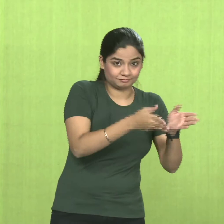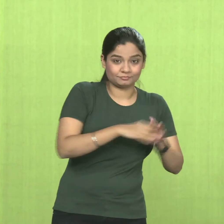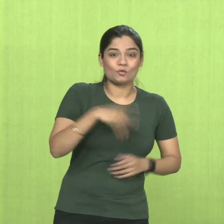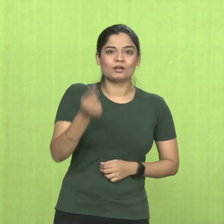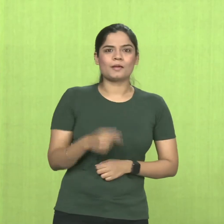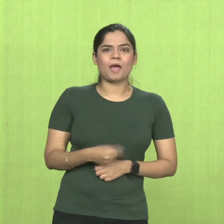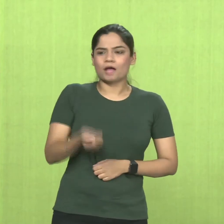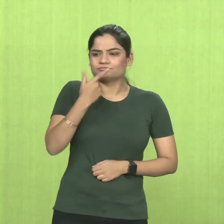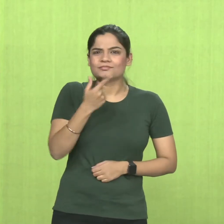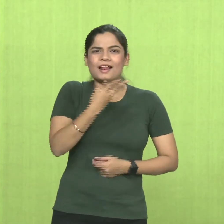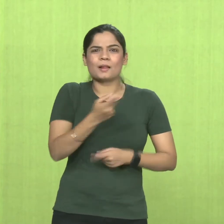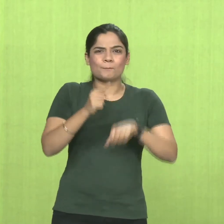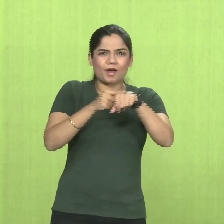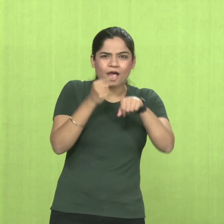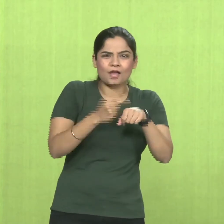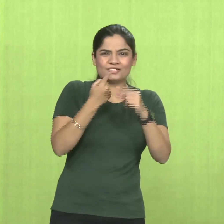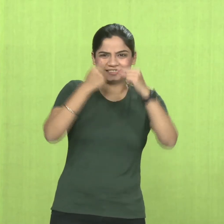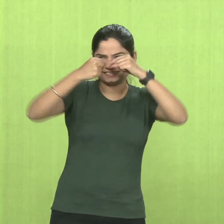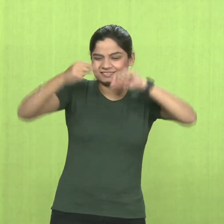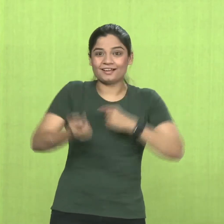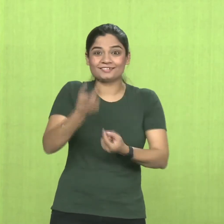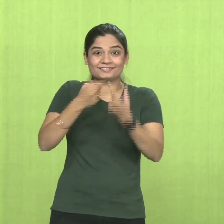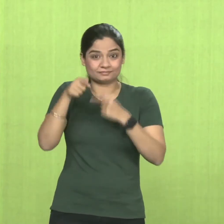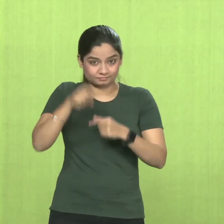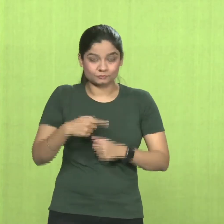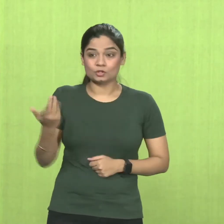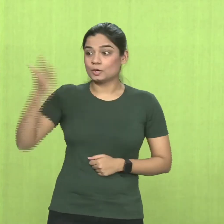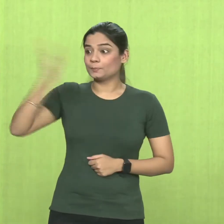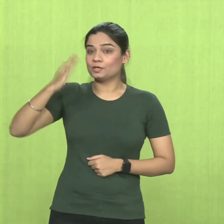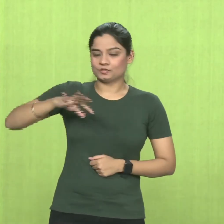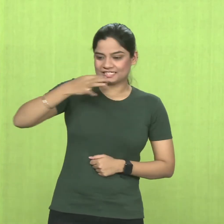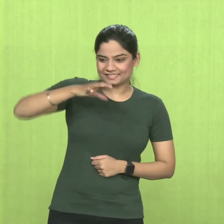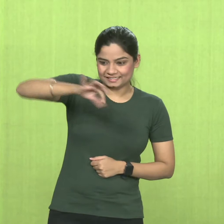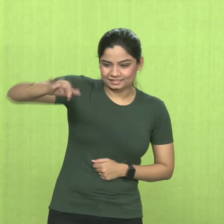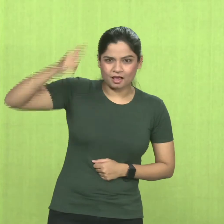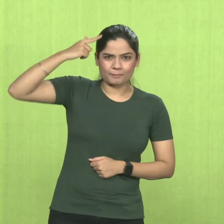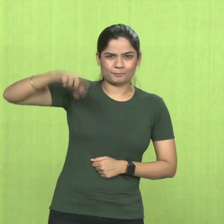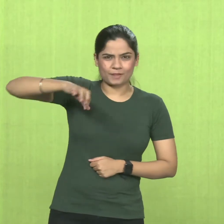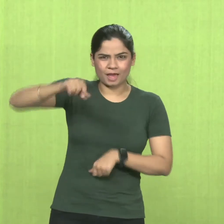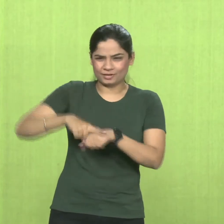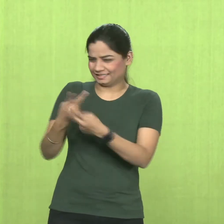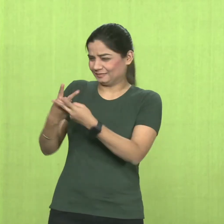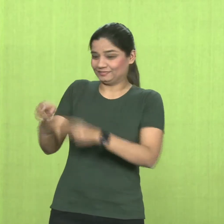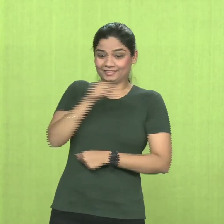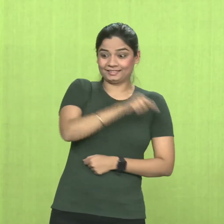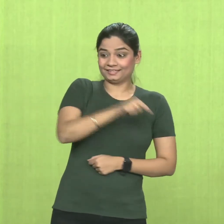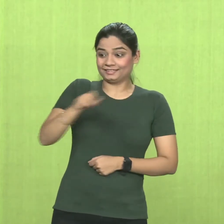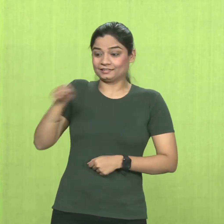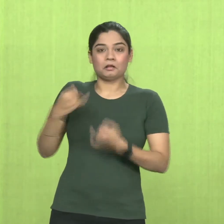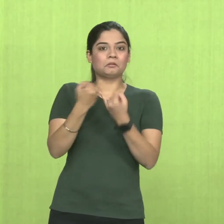like cereals, pulses, dry fruits, spices, oils, etc. So these don't go bad